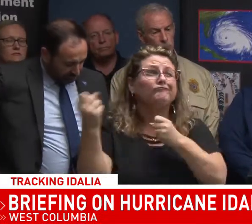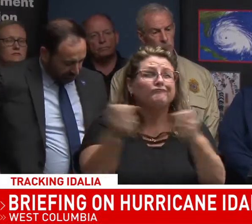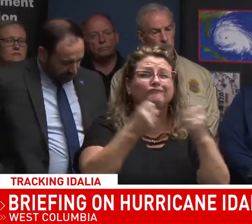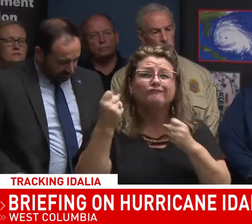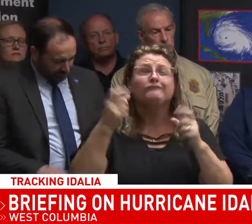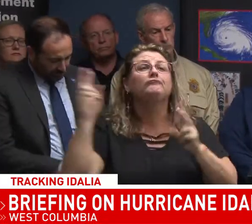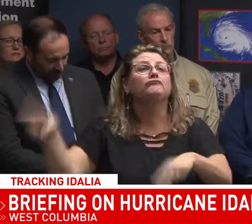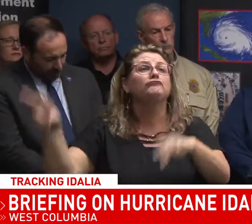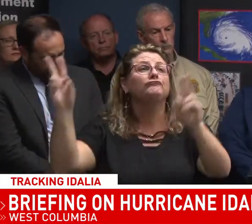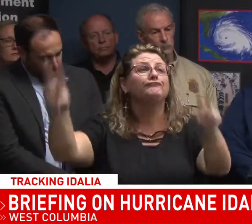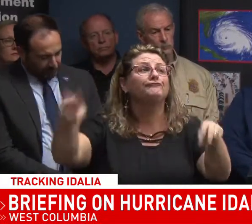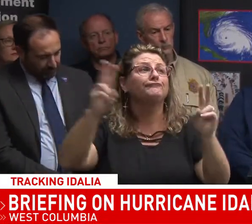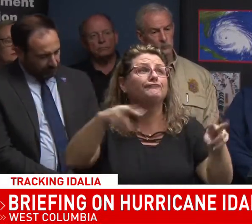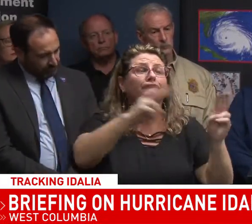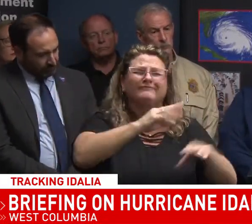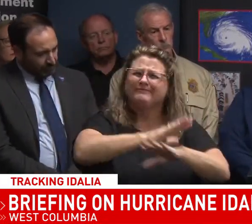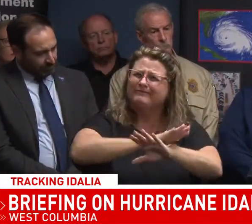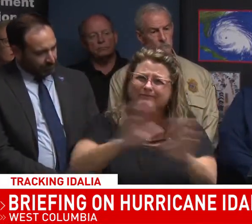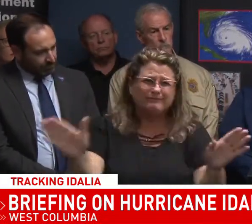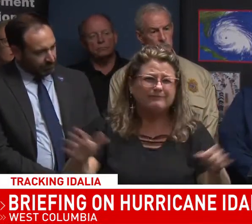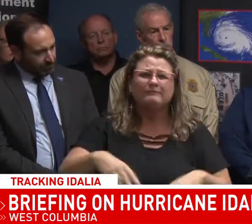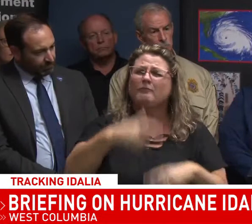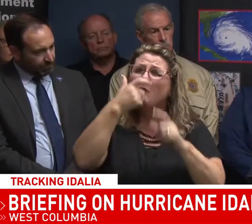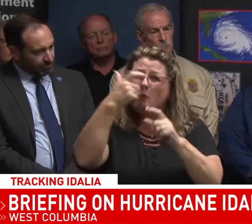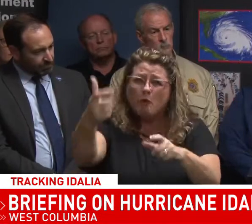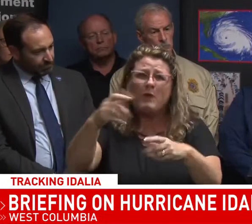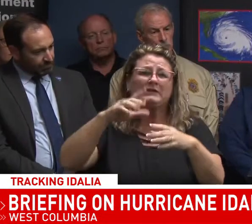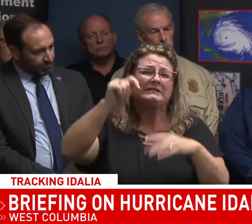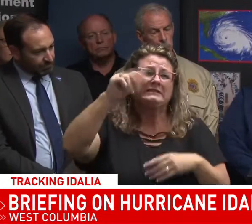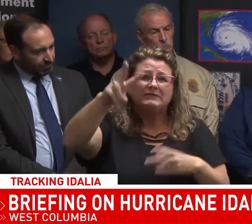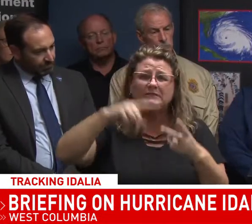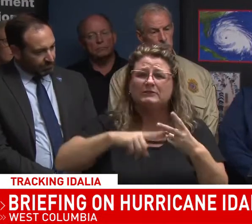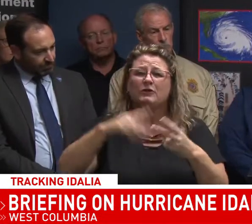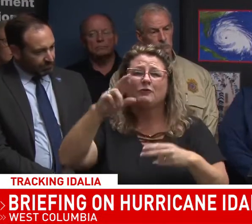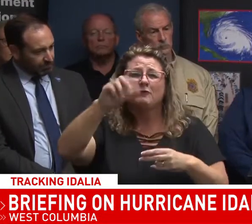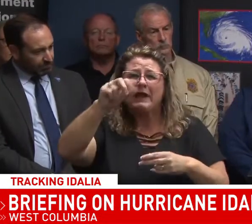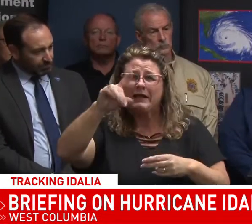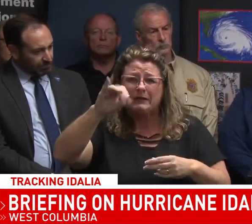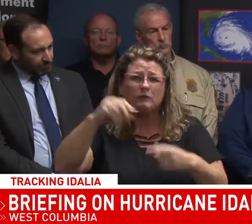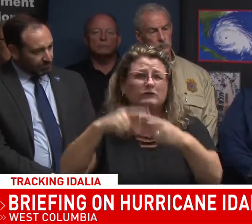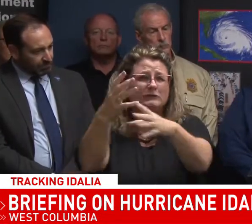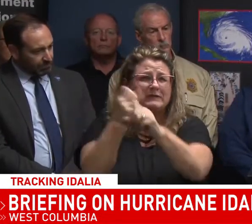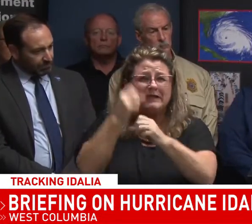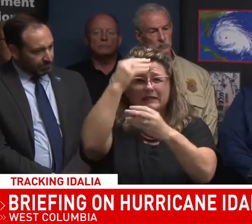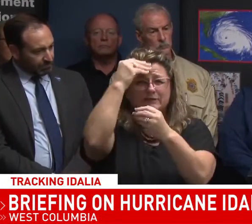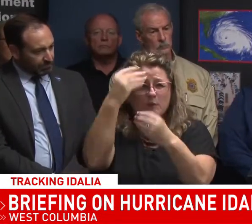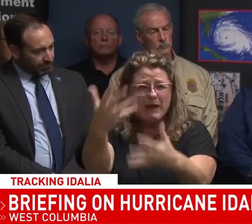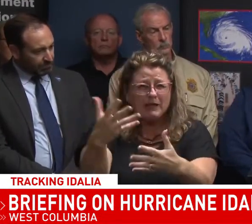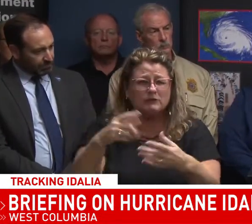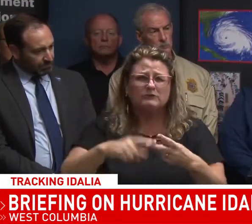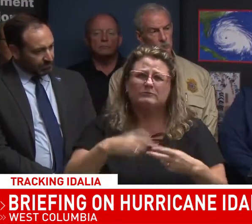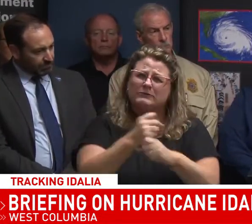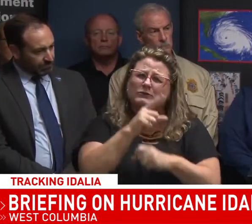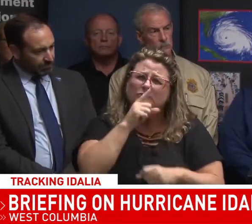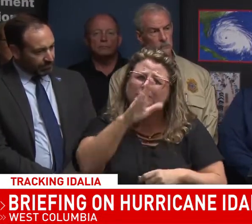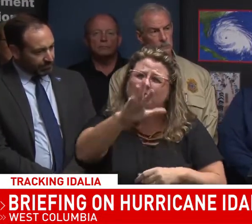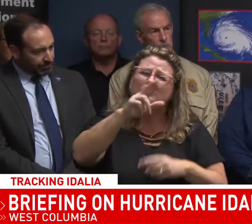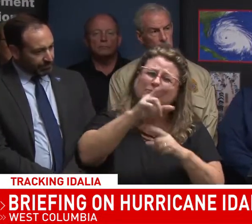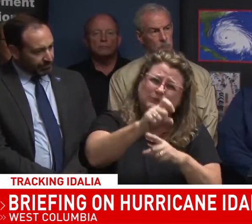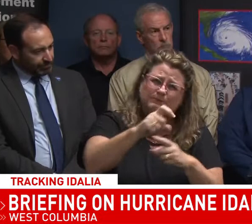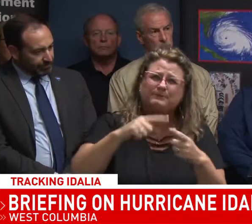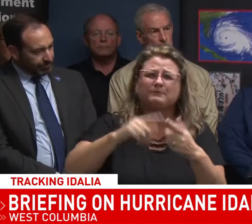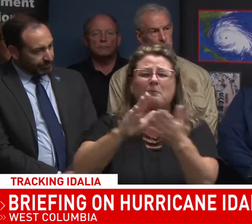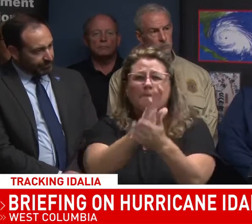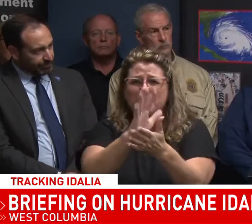go sightseeing, get your information from official sources, and take care of your prescriptions and your papers and